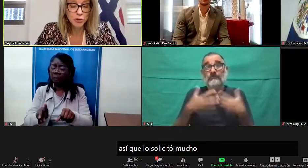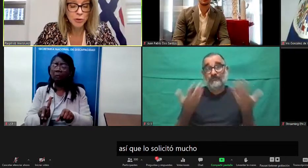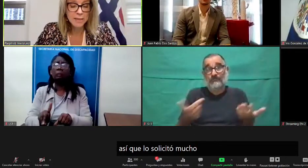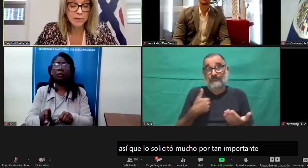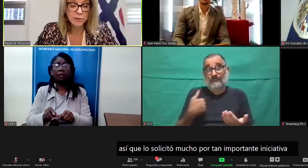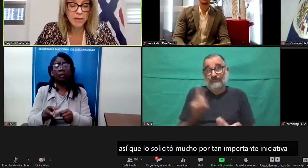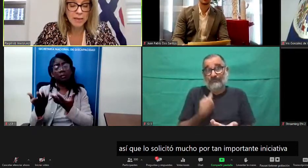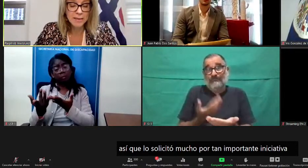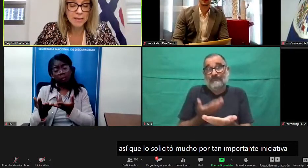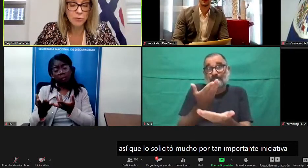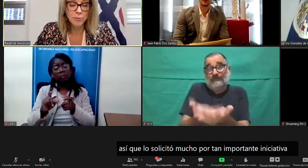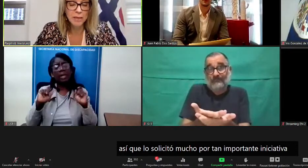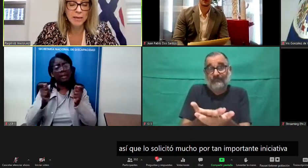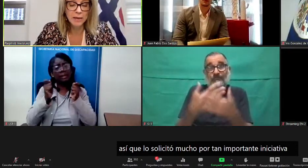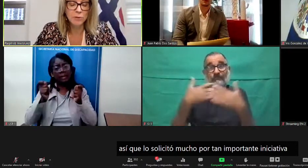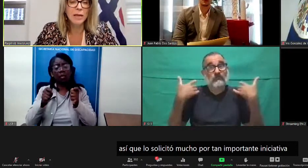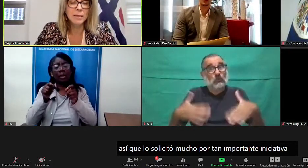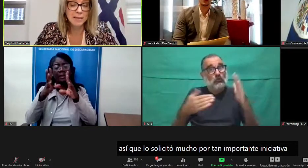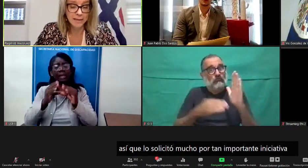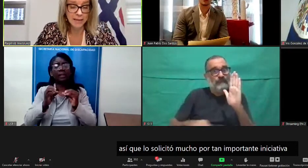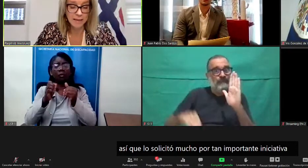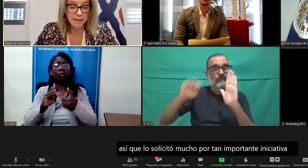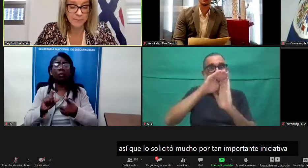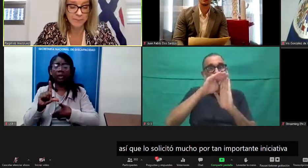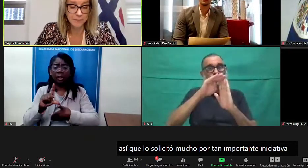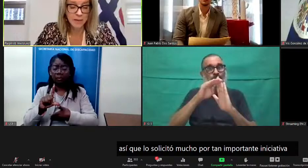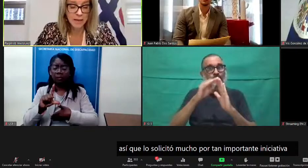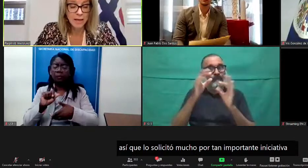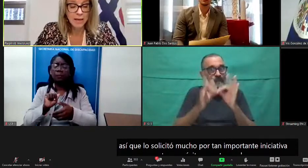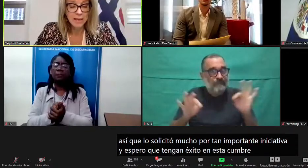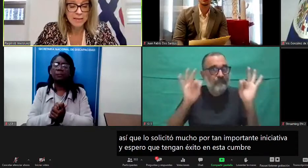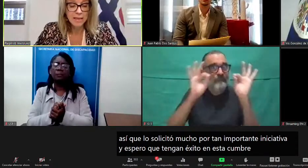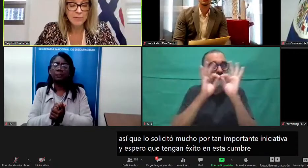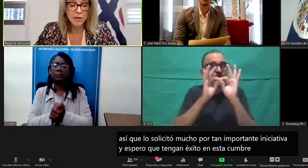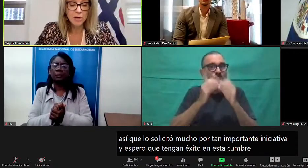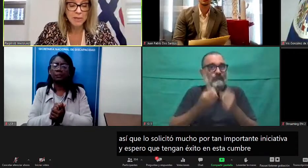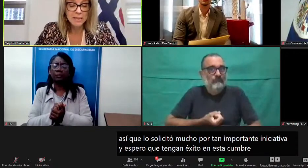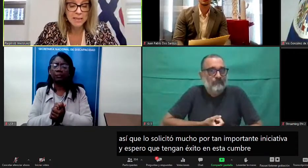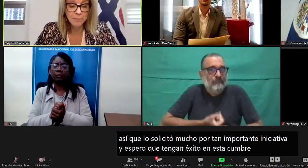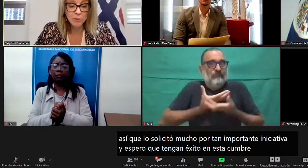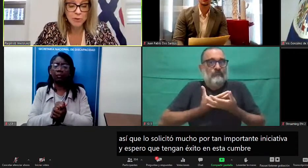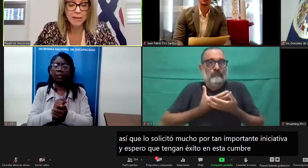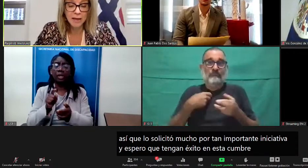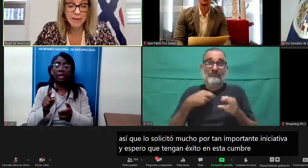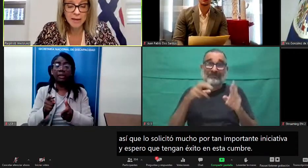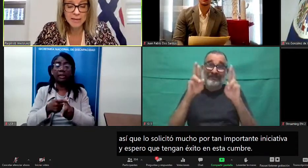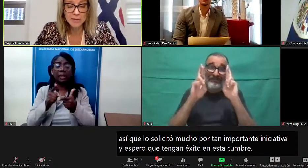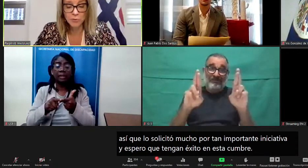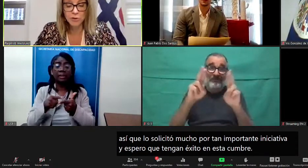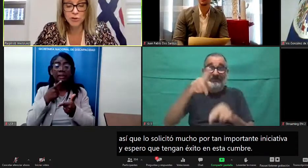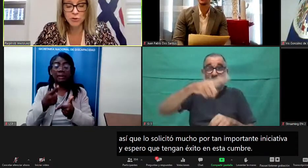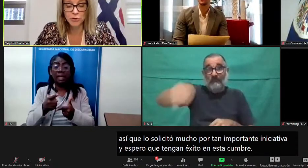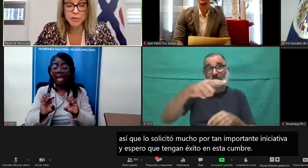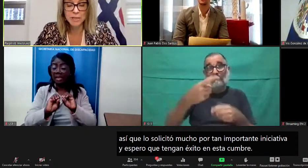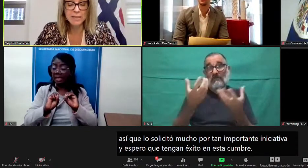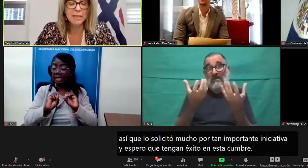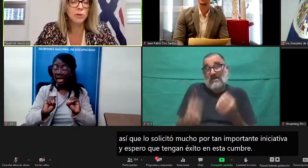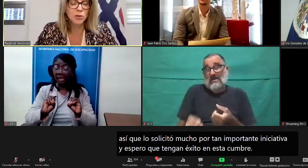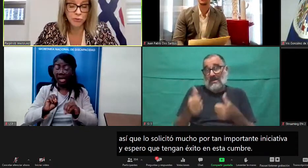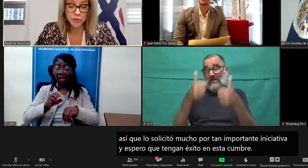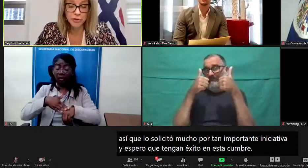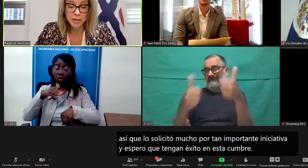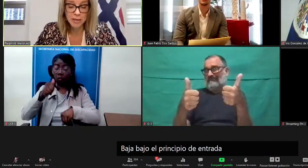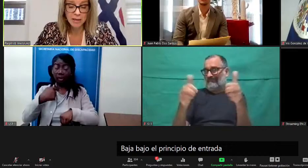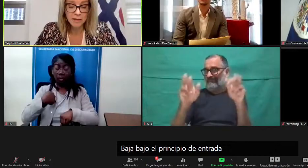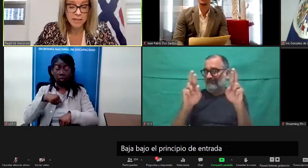for this great initiative and great success in this satellite regional event because